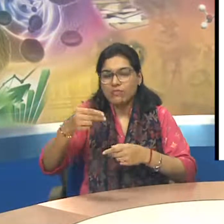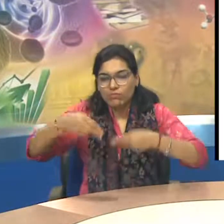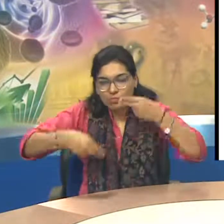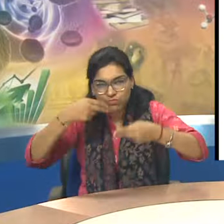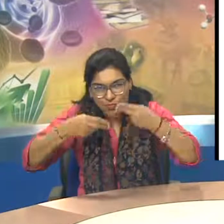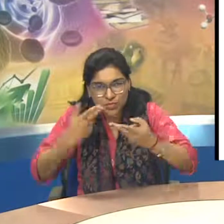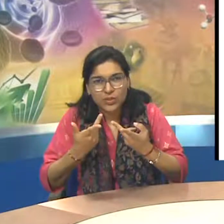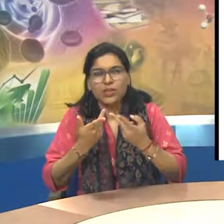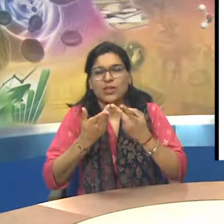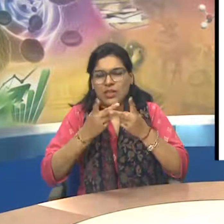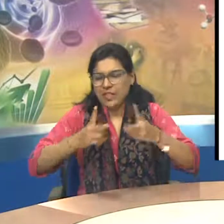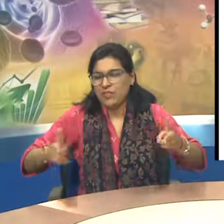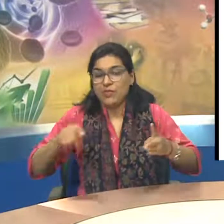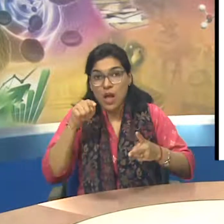ideas using